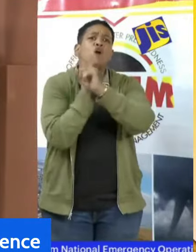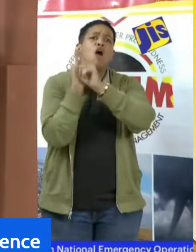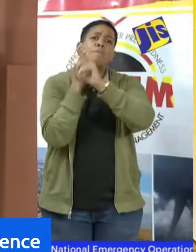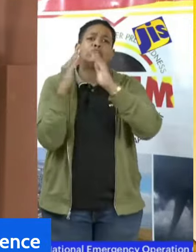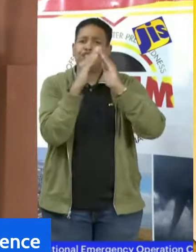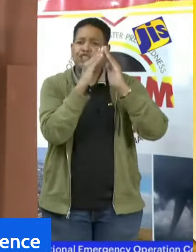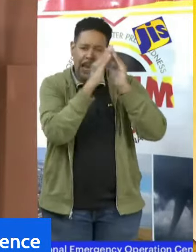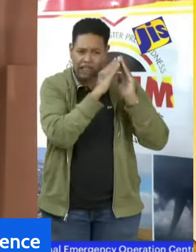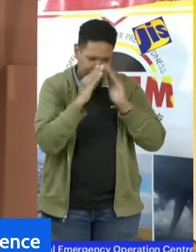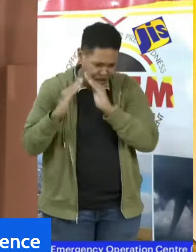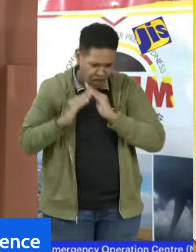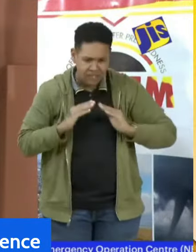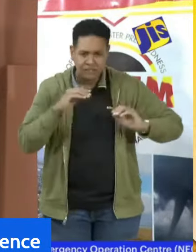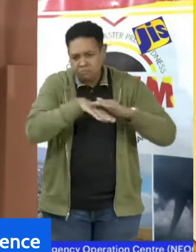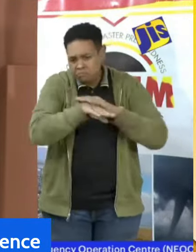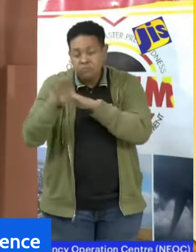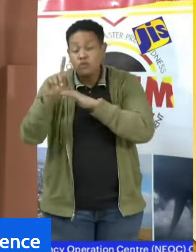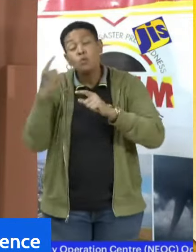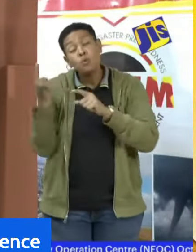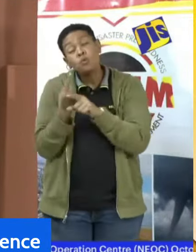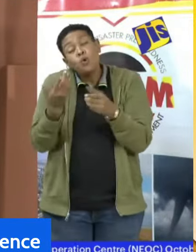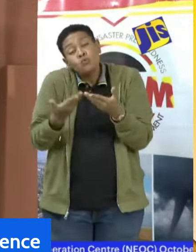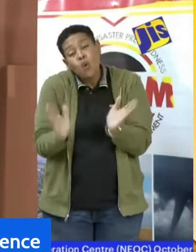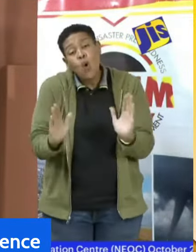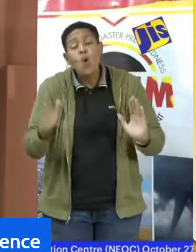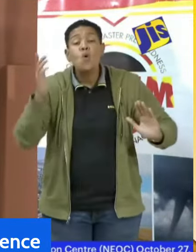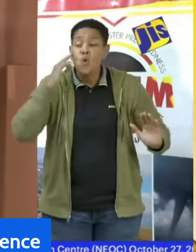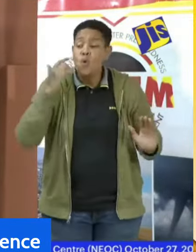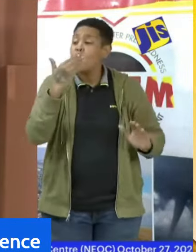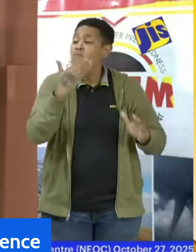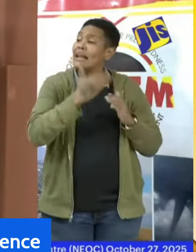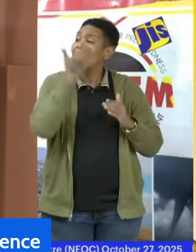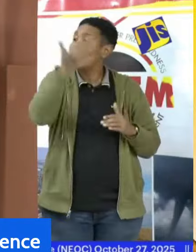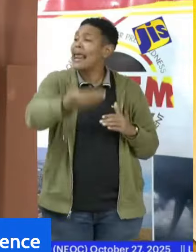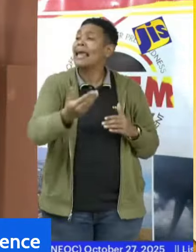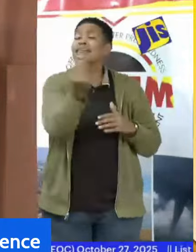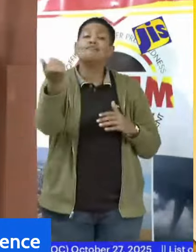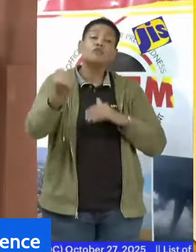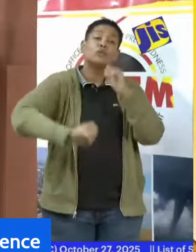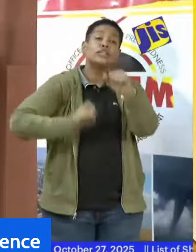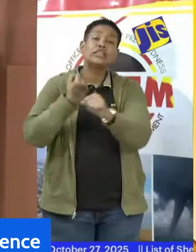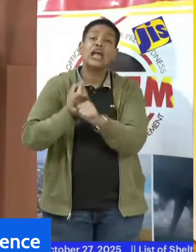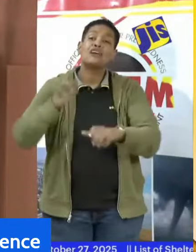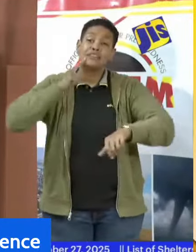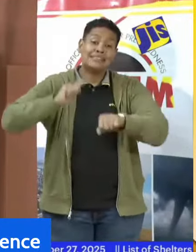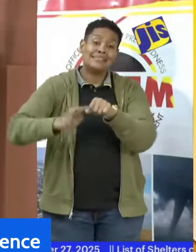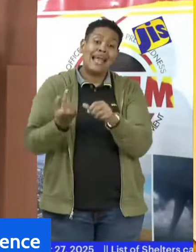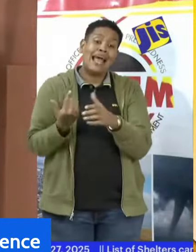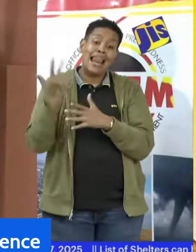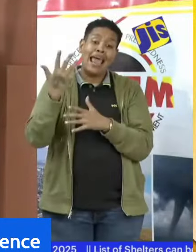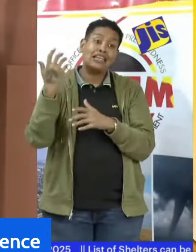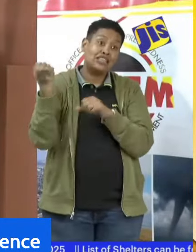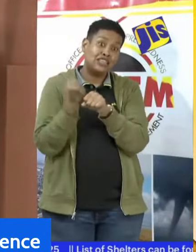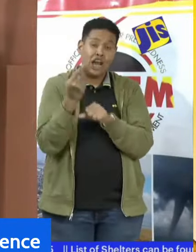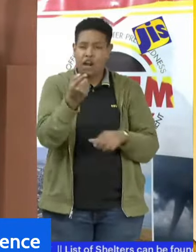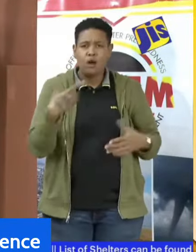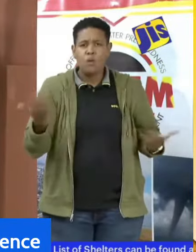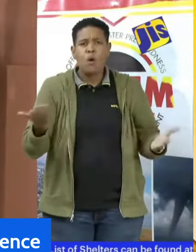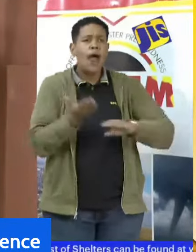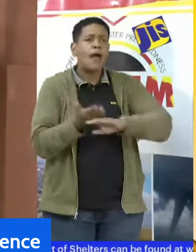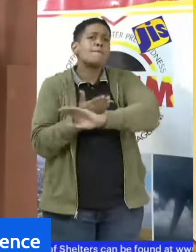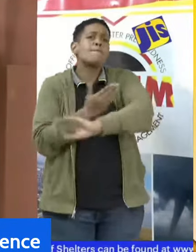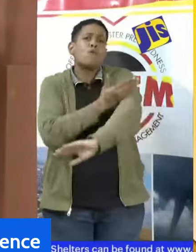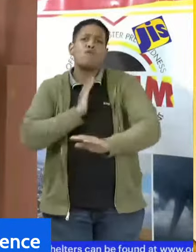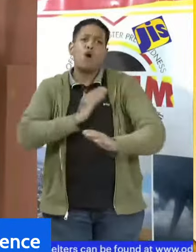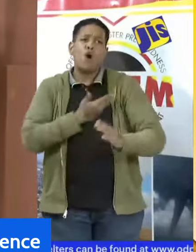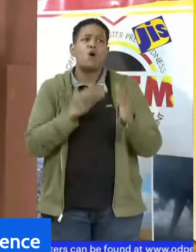shelters. And we'll be rolling out over the next couple of years, starting next year, to improve on